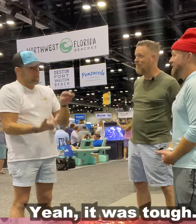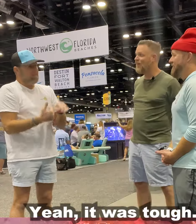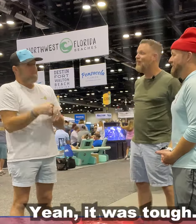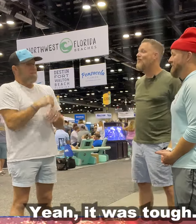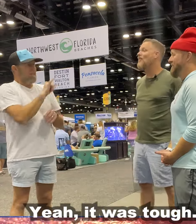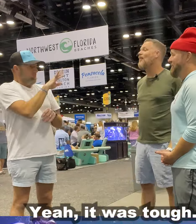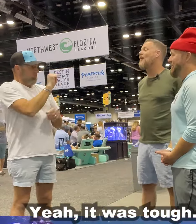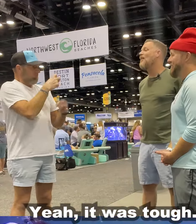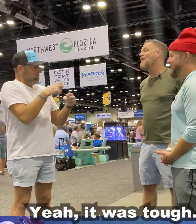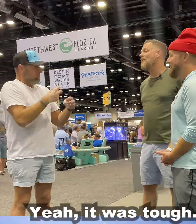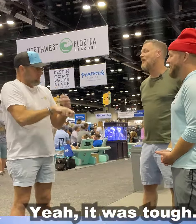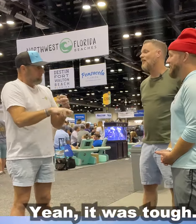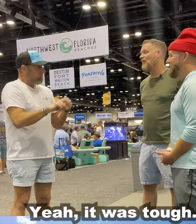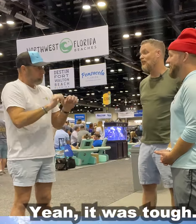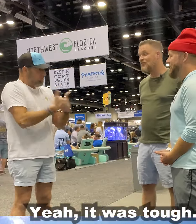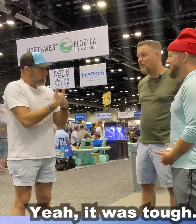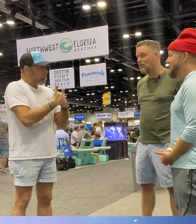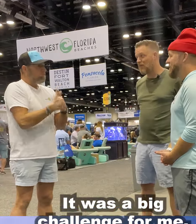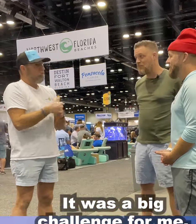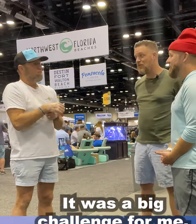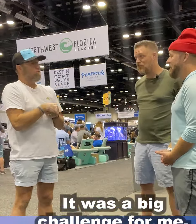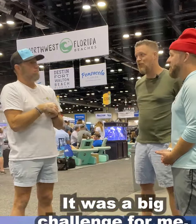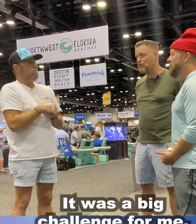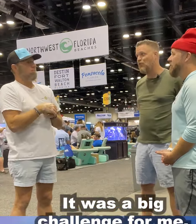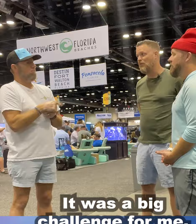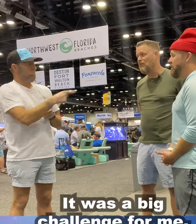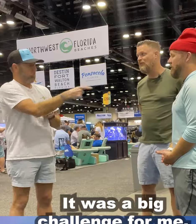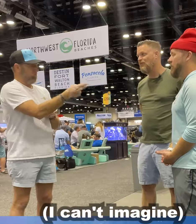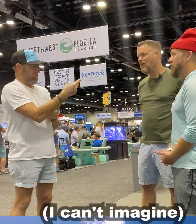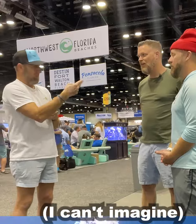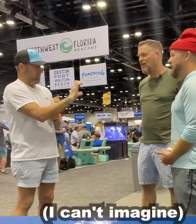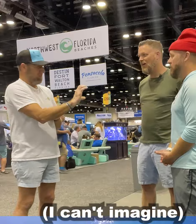Yeah. It was tough. It was a big challenge for me. I can't imagine.